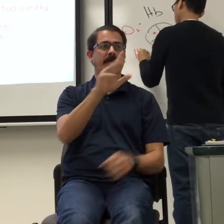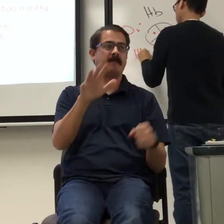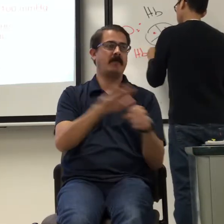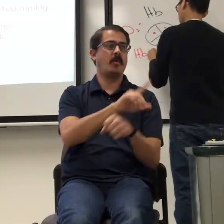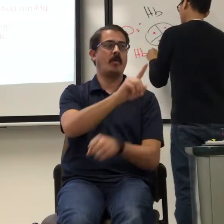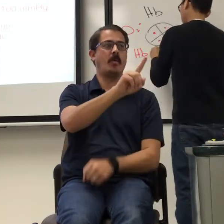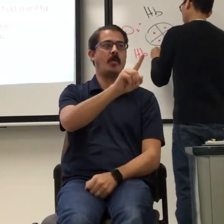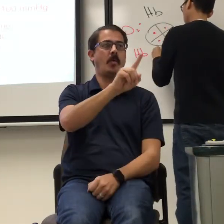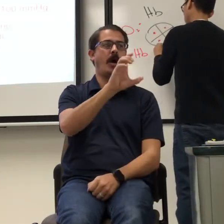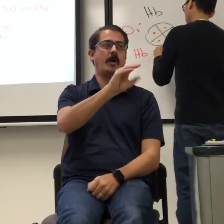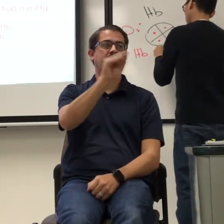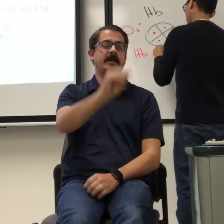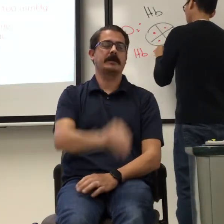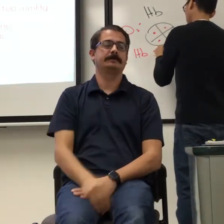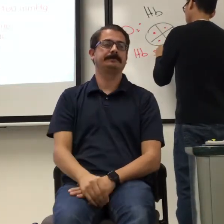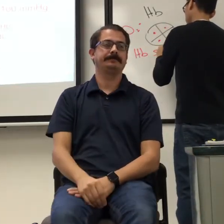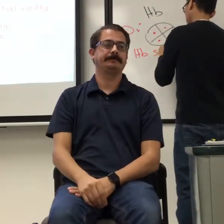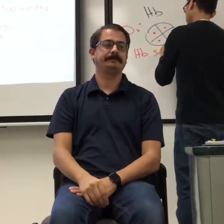HB